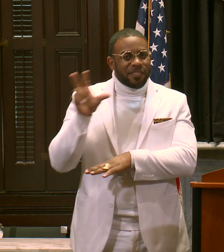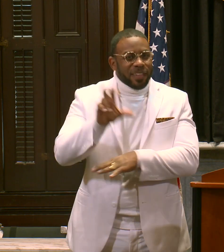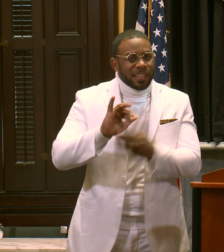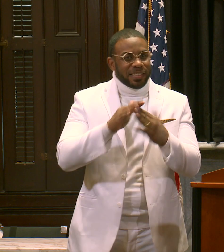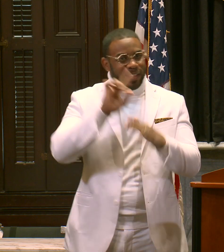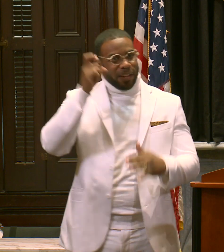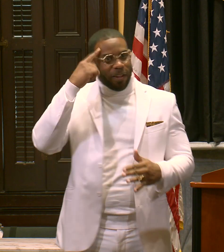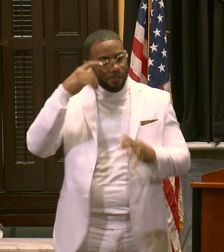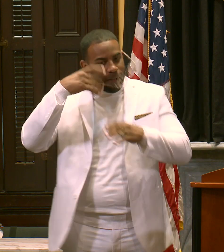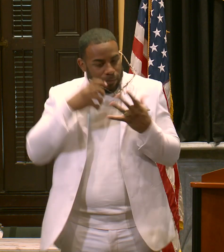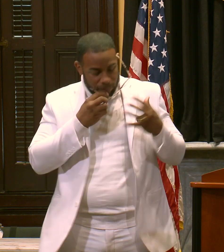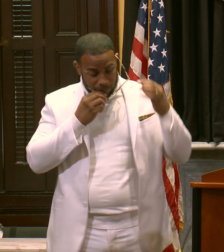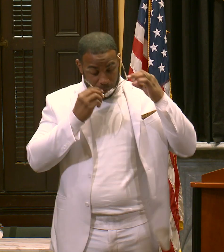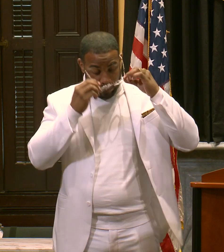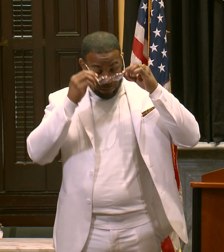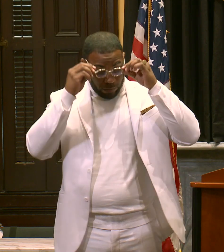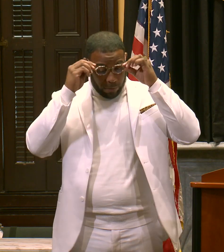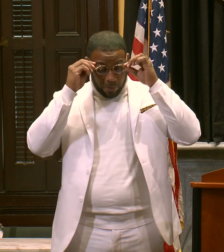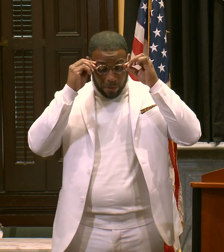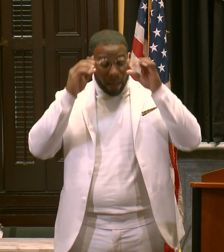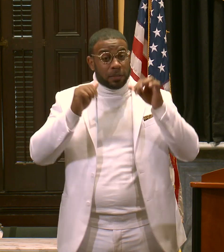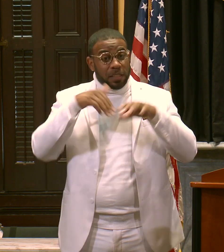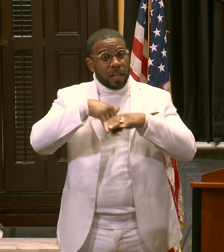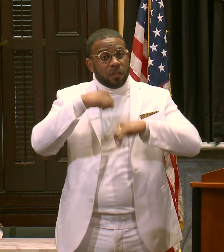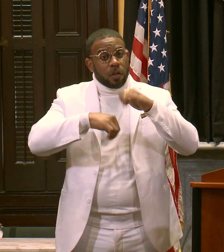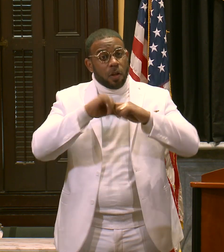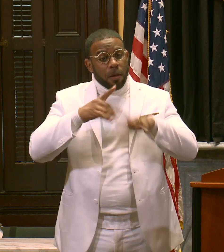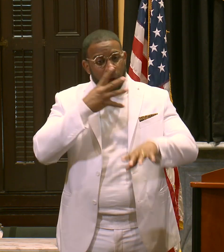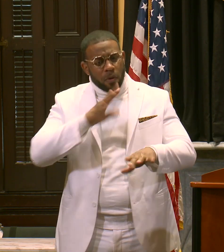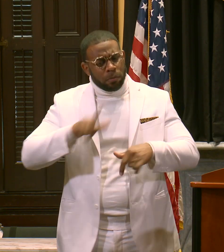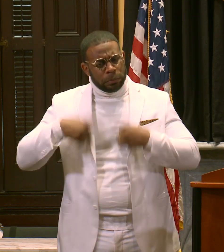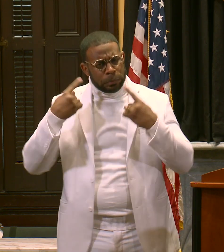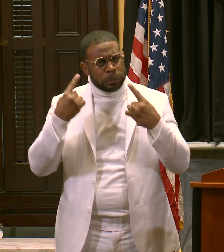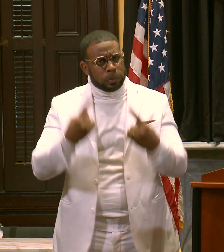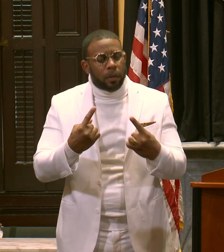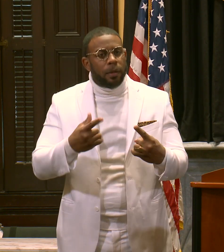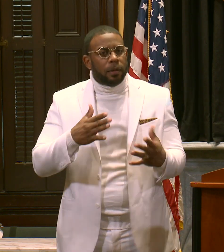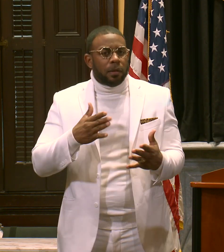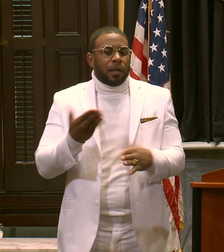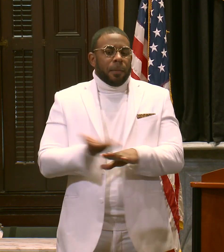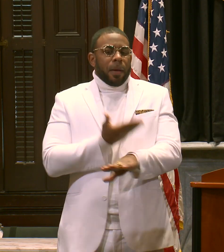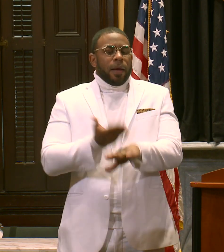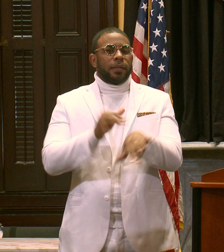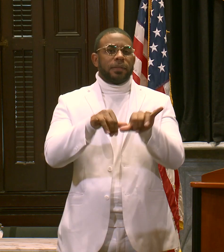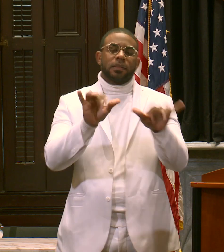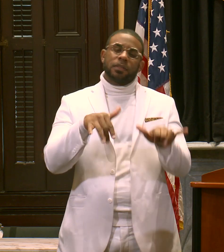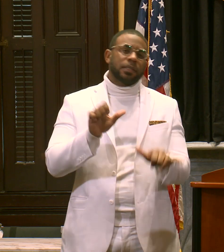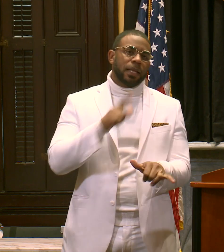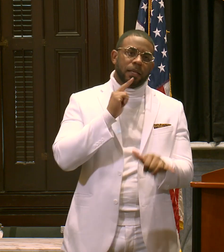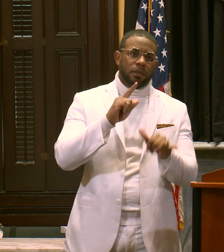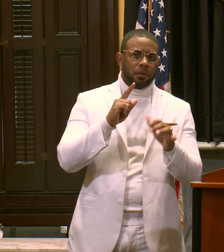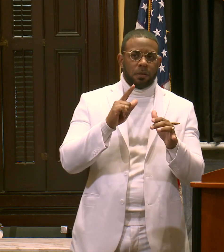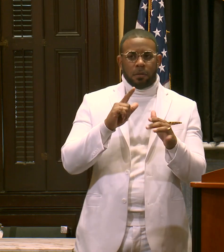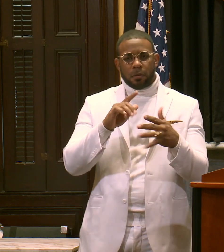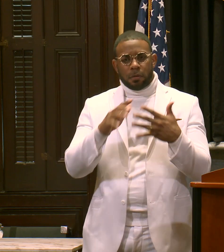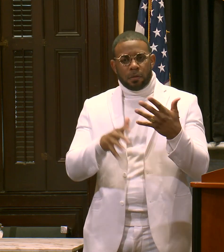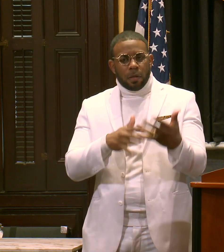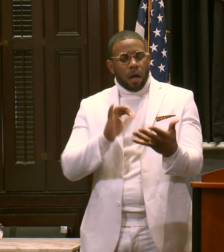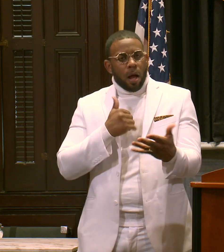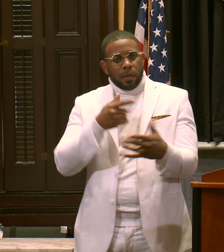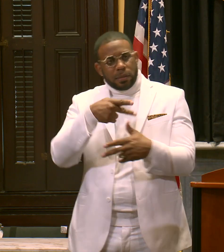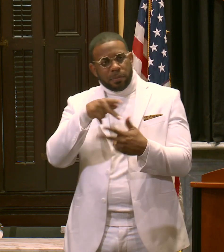city government infrastructure that had been ignored for far, far too long, modernizing those systems so that they talk, so that when